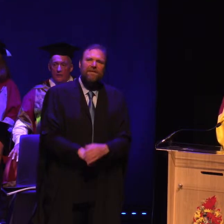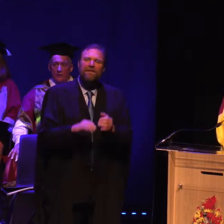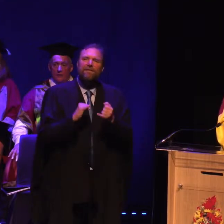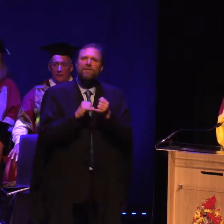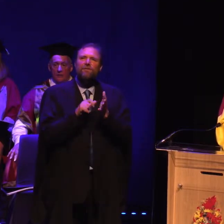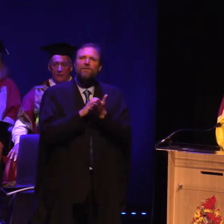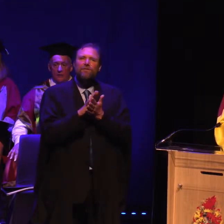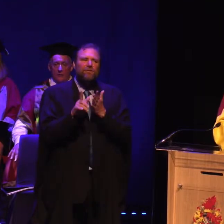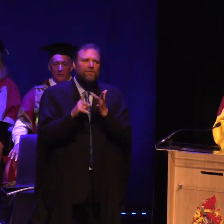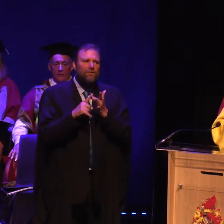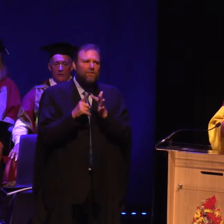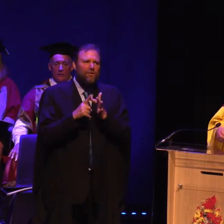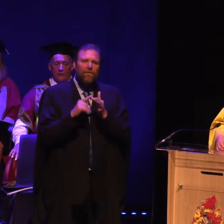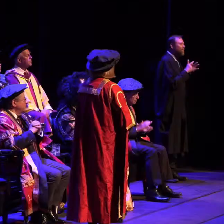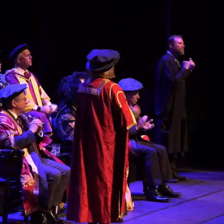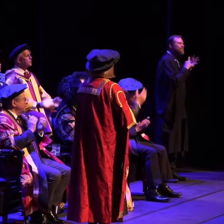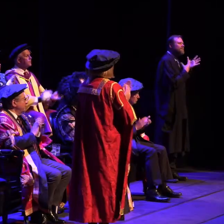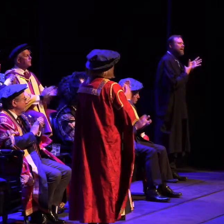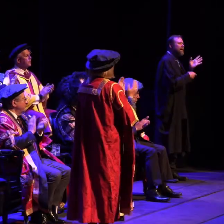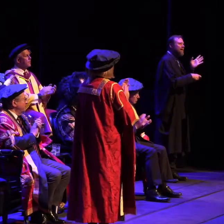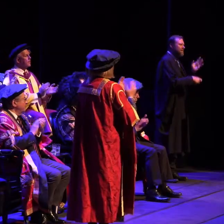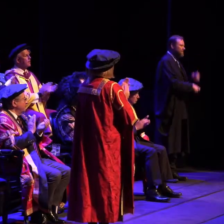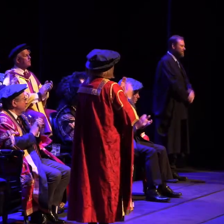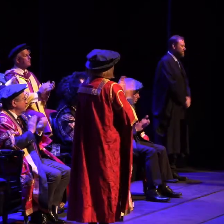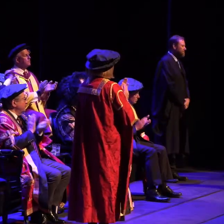Sophie Ella Stark.